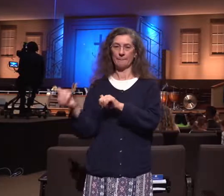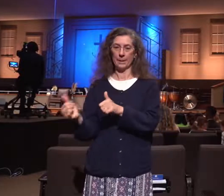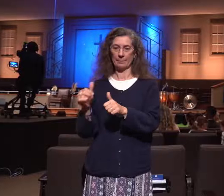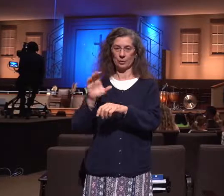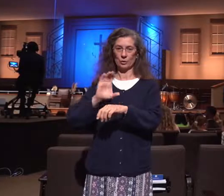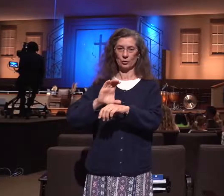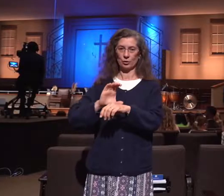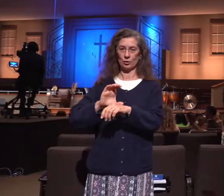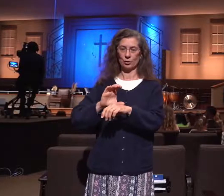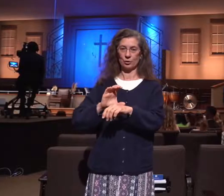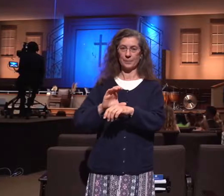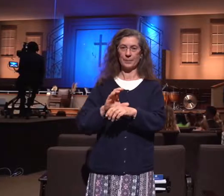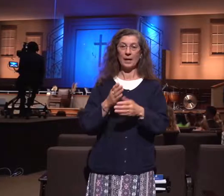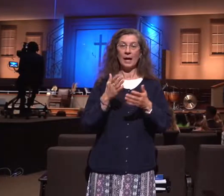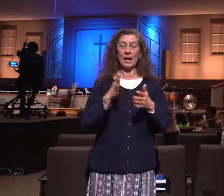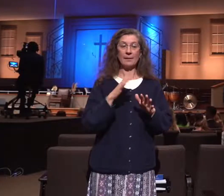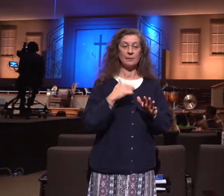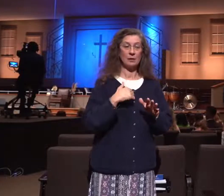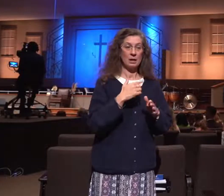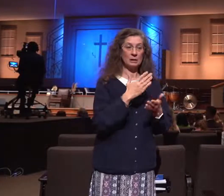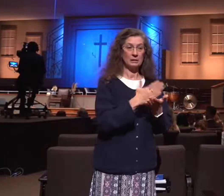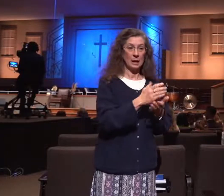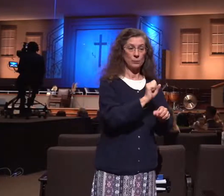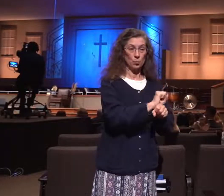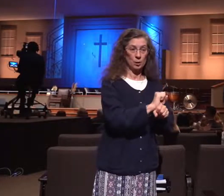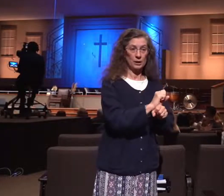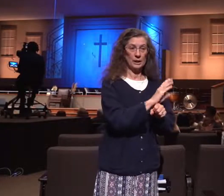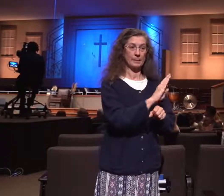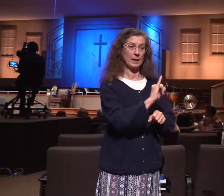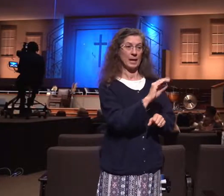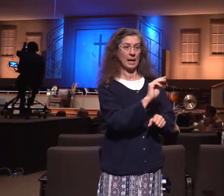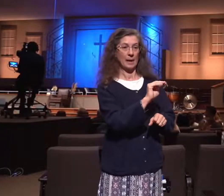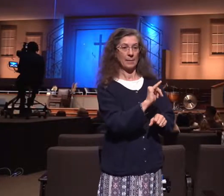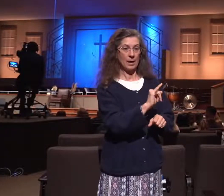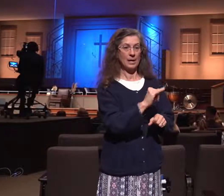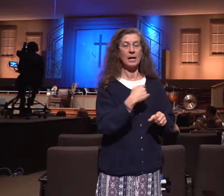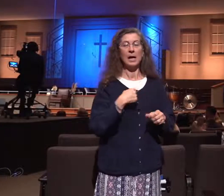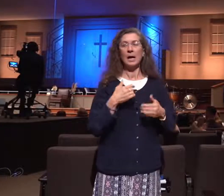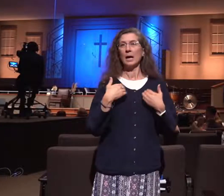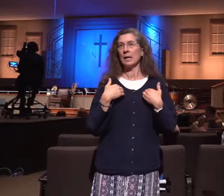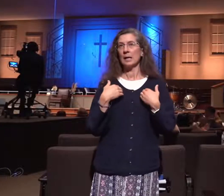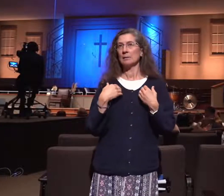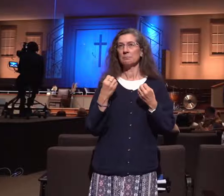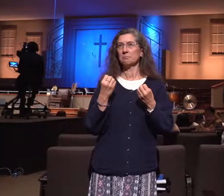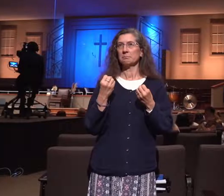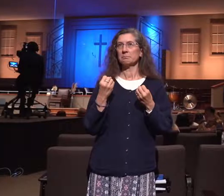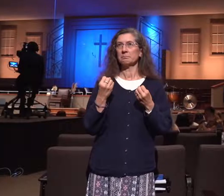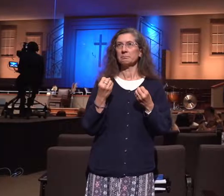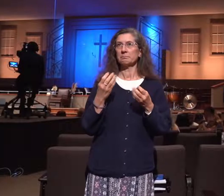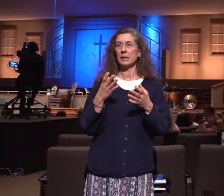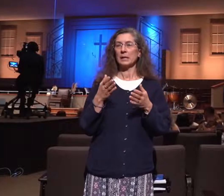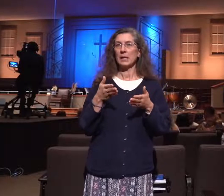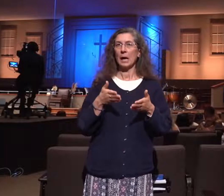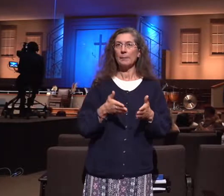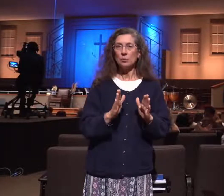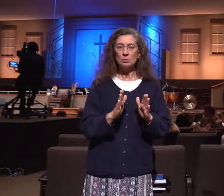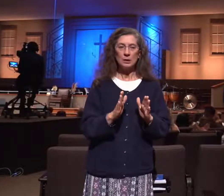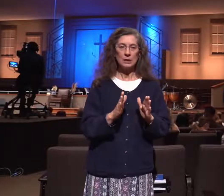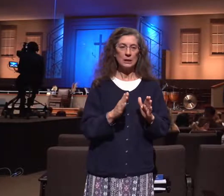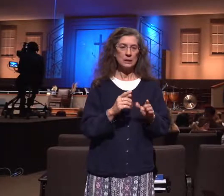After I resigned as president from BIMI, I had several opportunities. But I